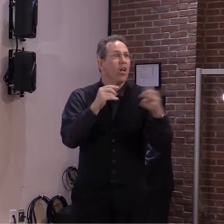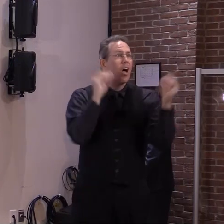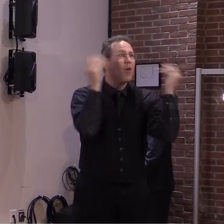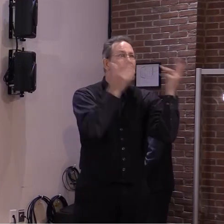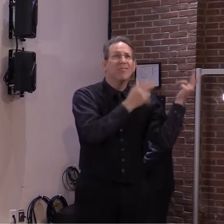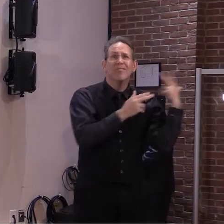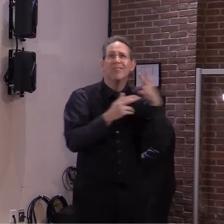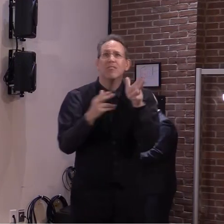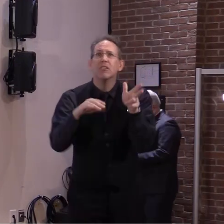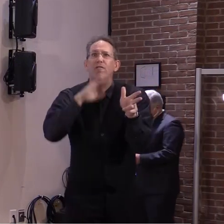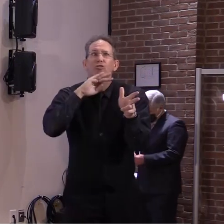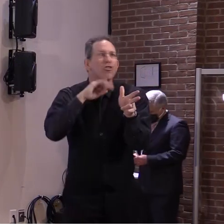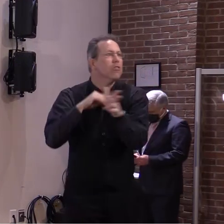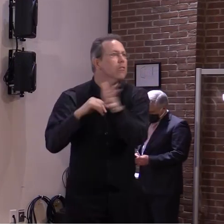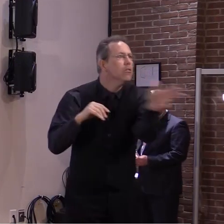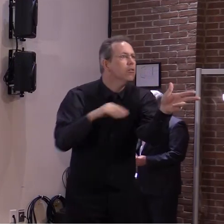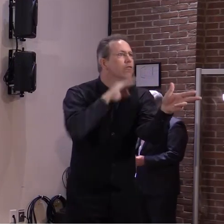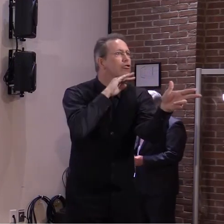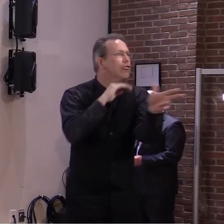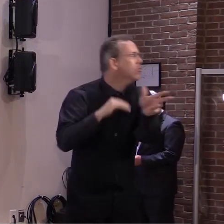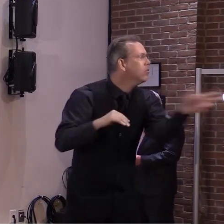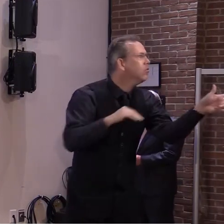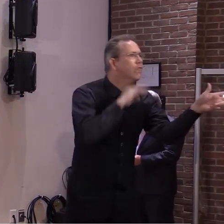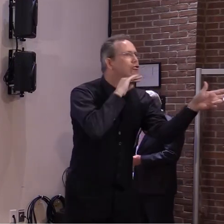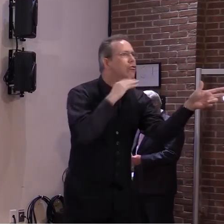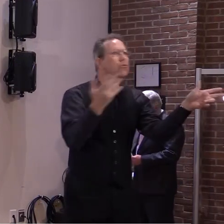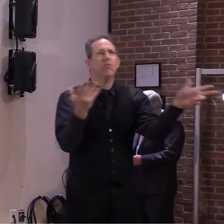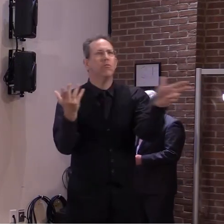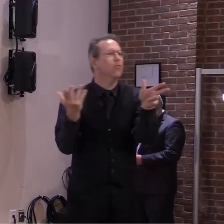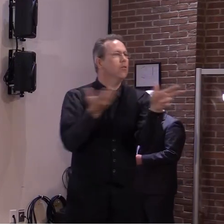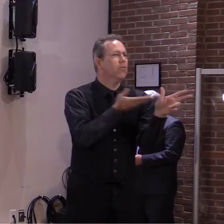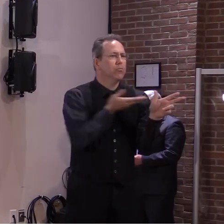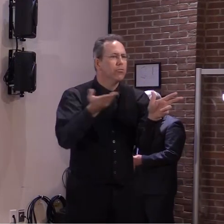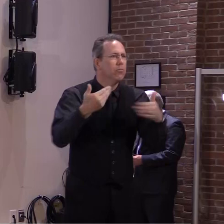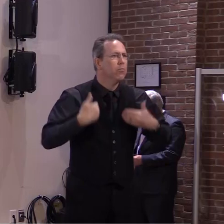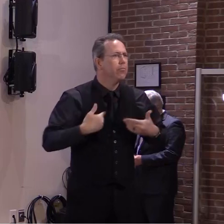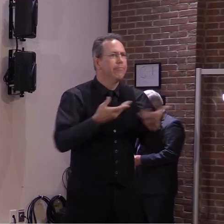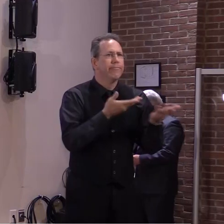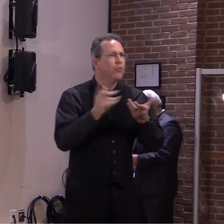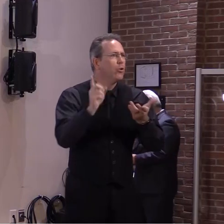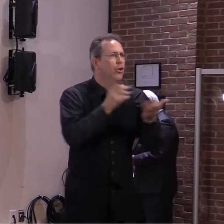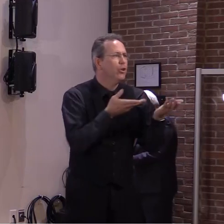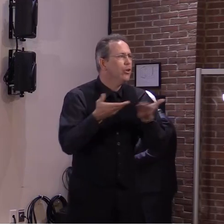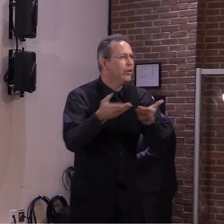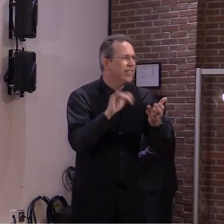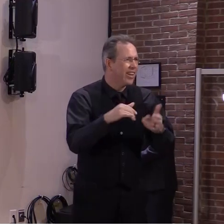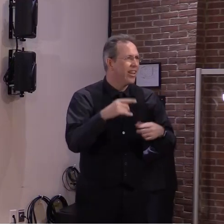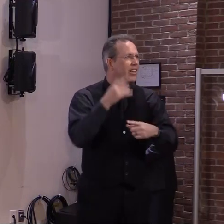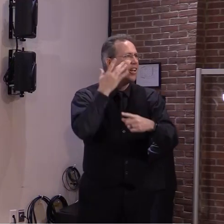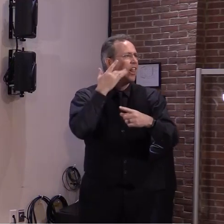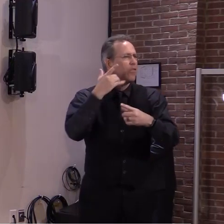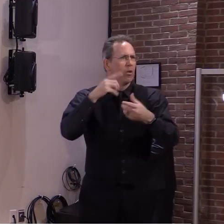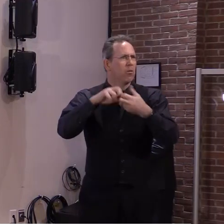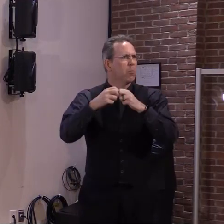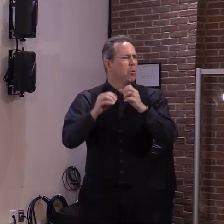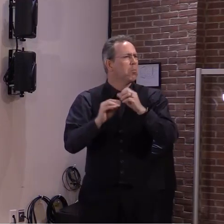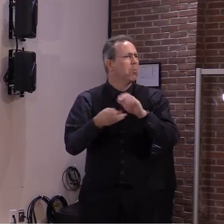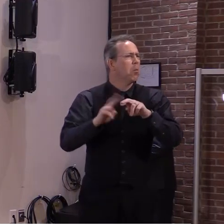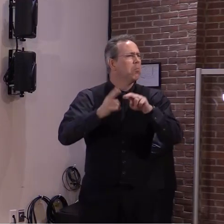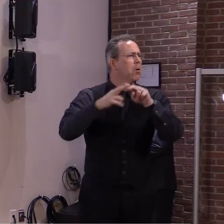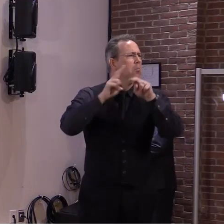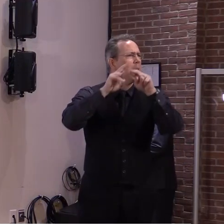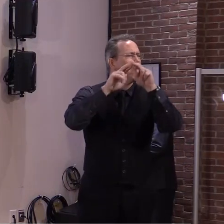Their surge occurred too soon for vaccine to play a big role in any of the decision making they could